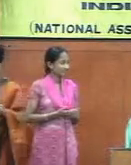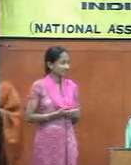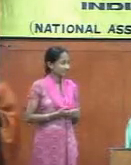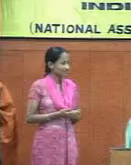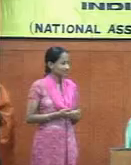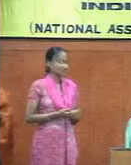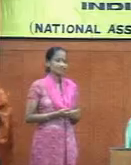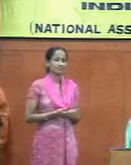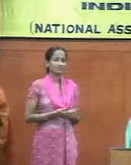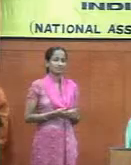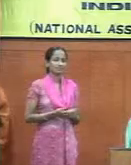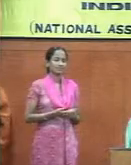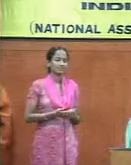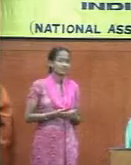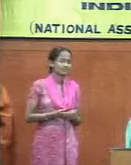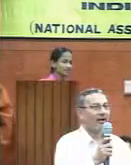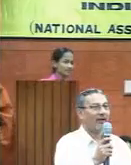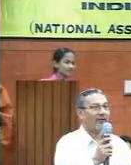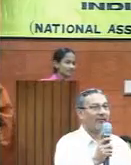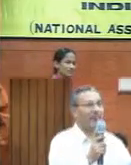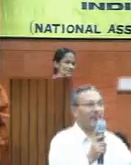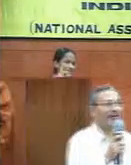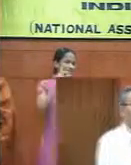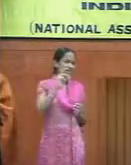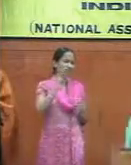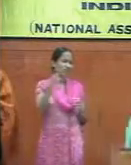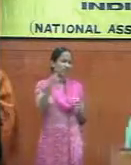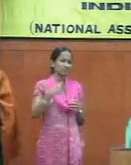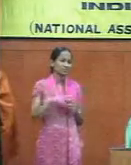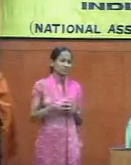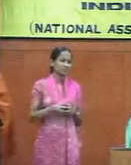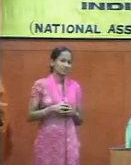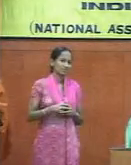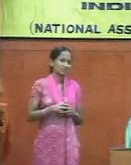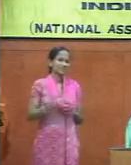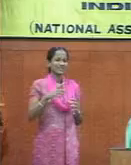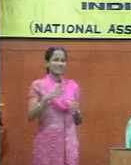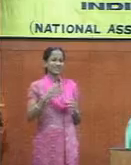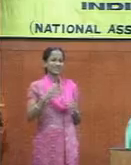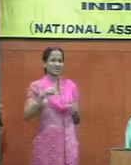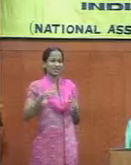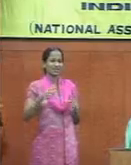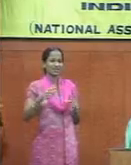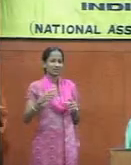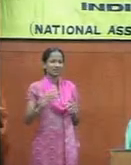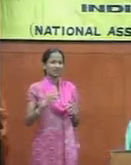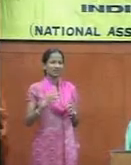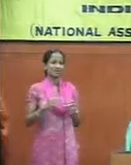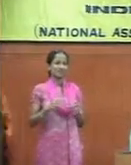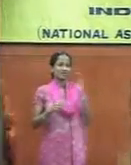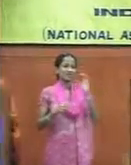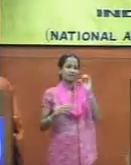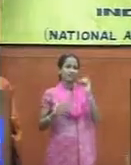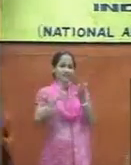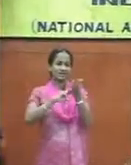Next question is with regard to the certificates, because repeatedly there are a number of complaints about the certificates not being